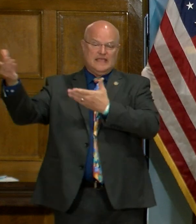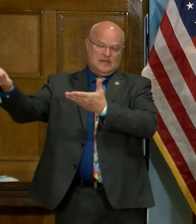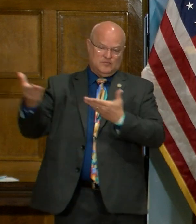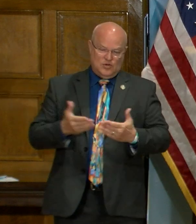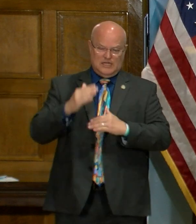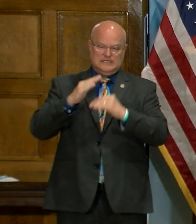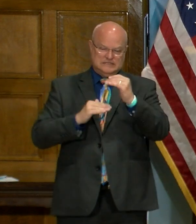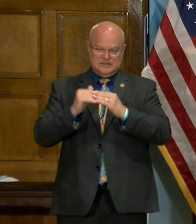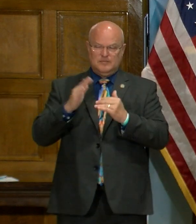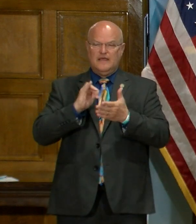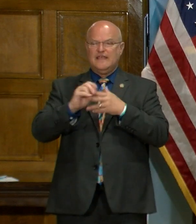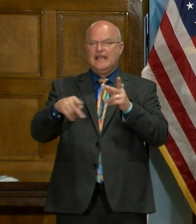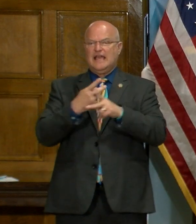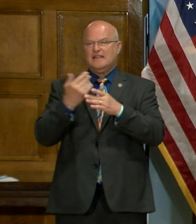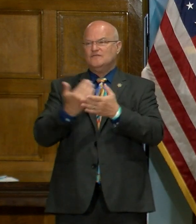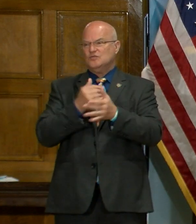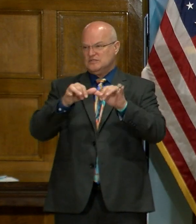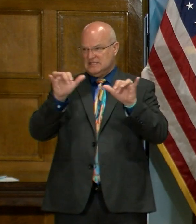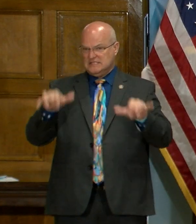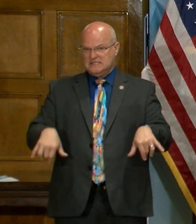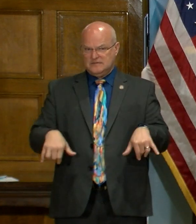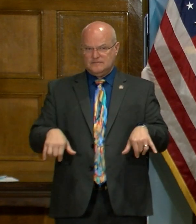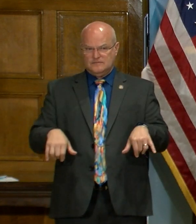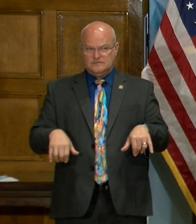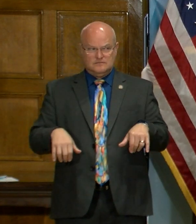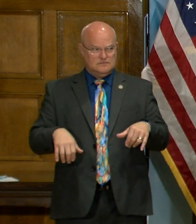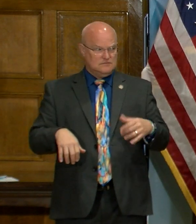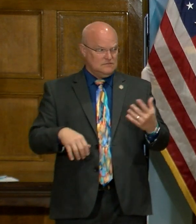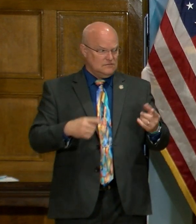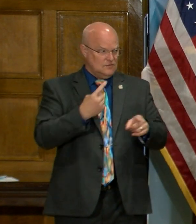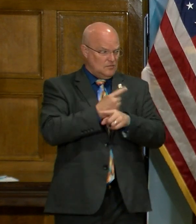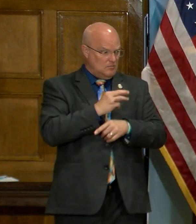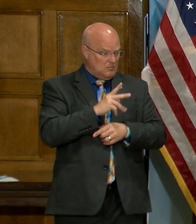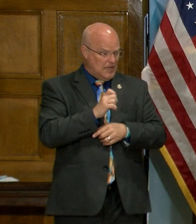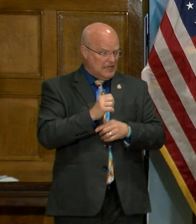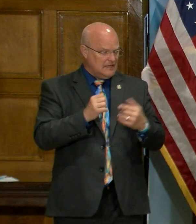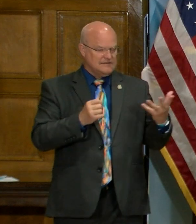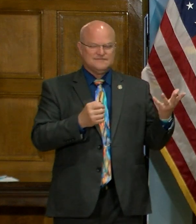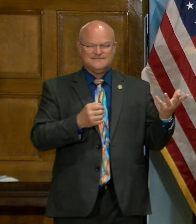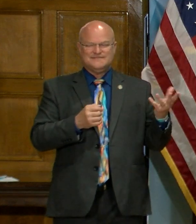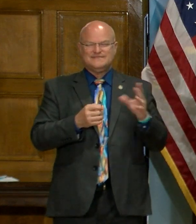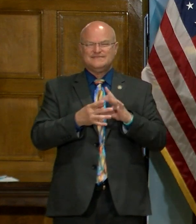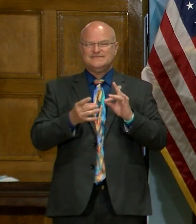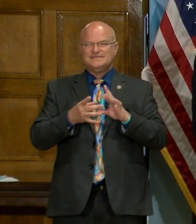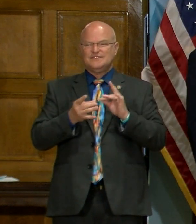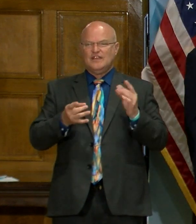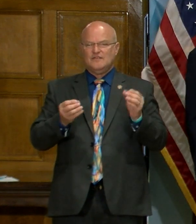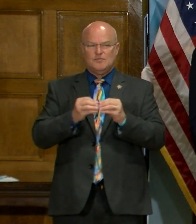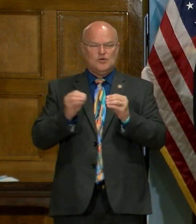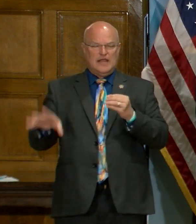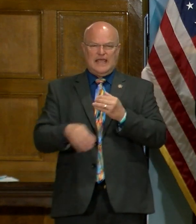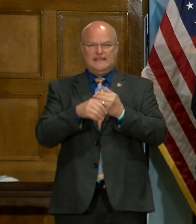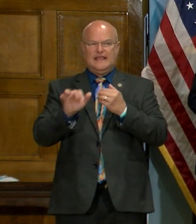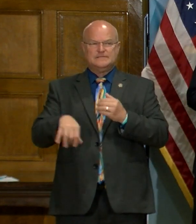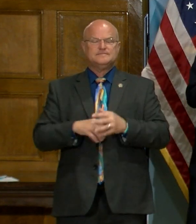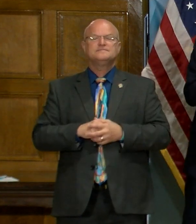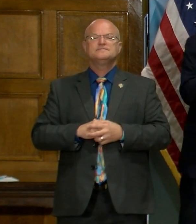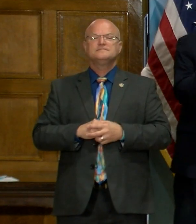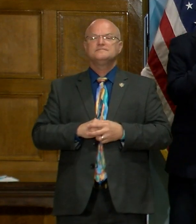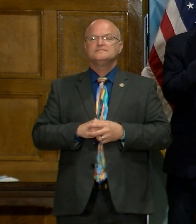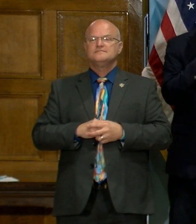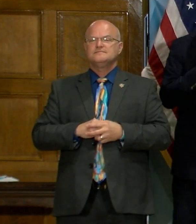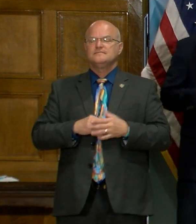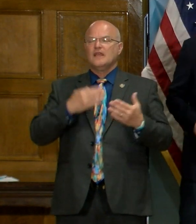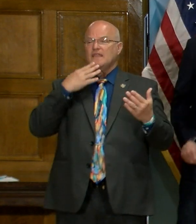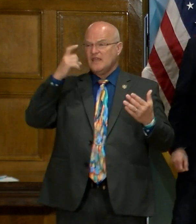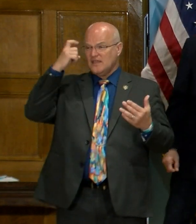bring to build that kind of new system. I want to go ahead, Mike, if you just, I got that, but if you have anything else to add there.